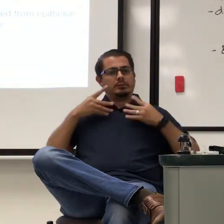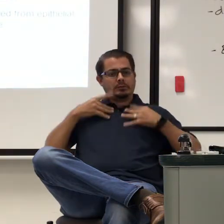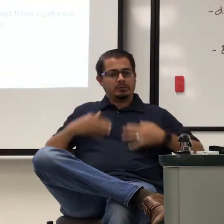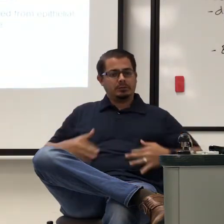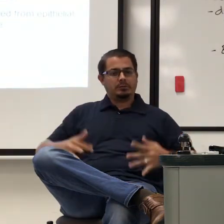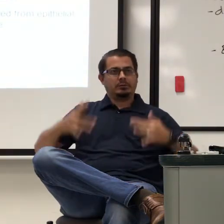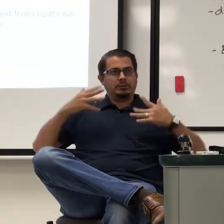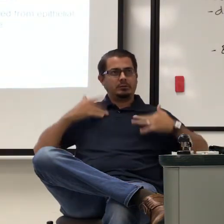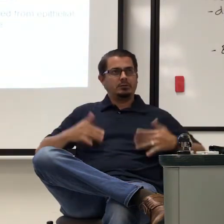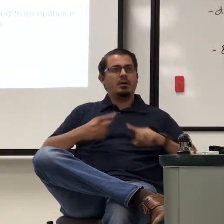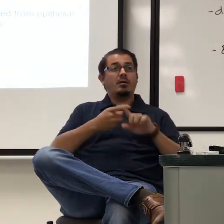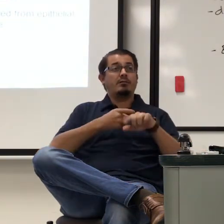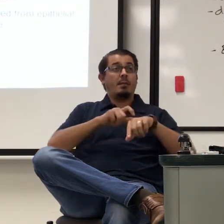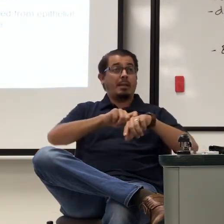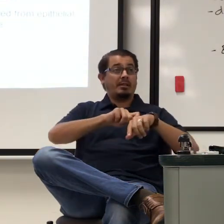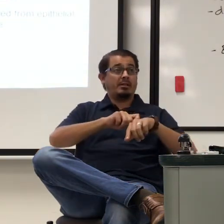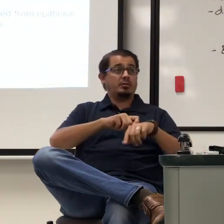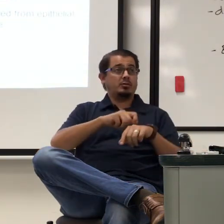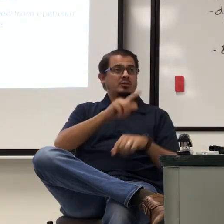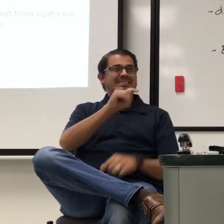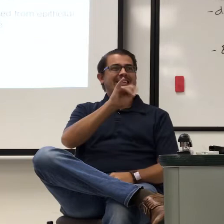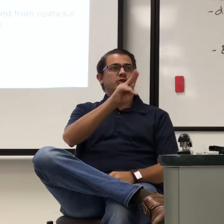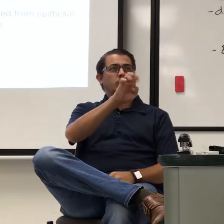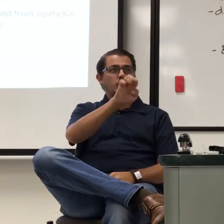derived from epithelial tissue as well.